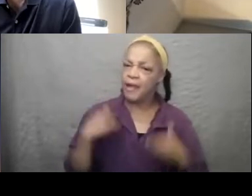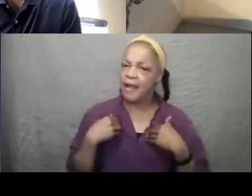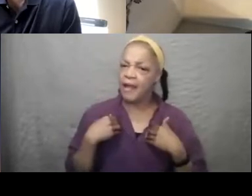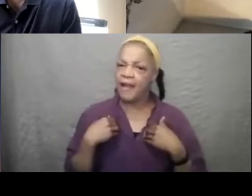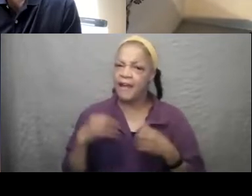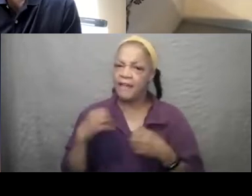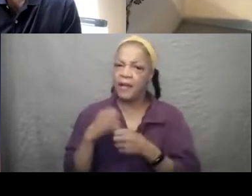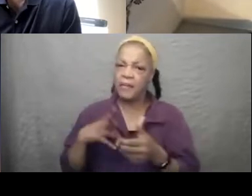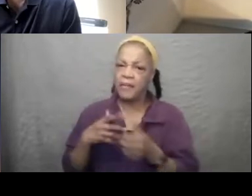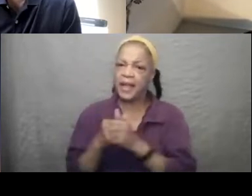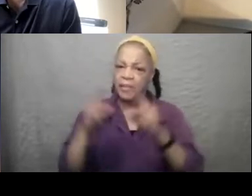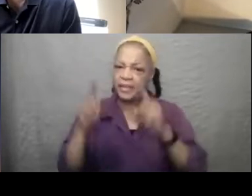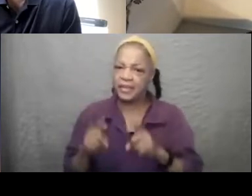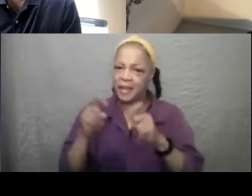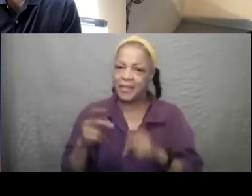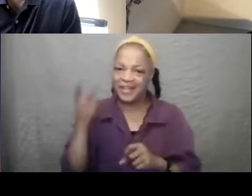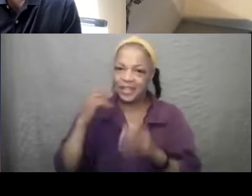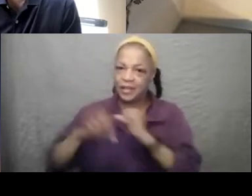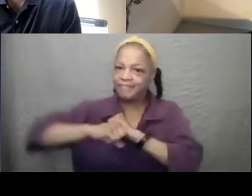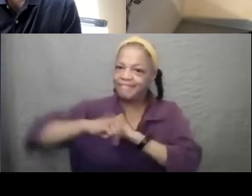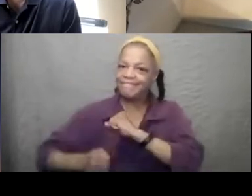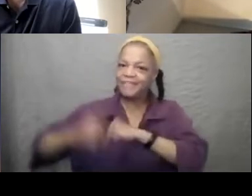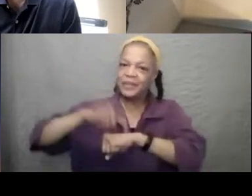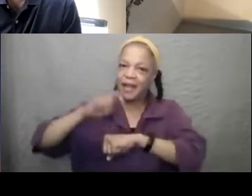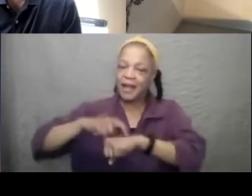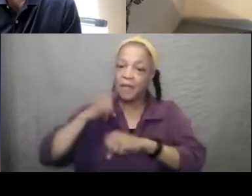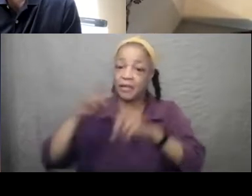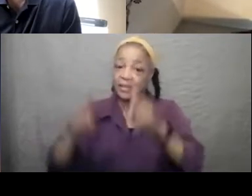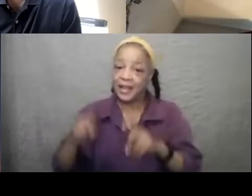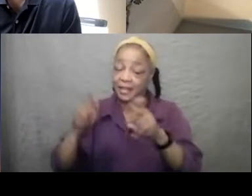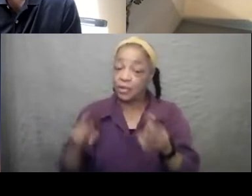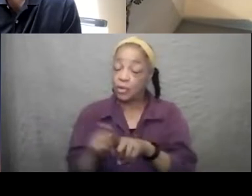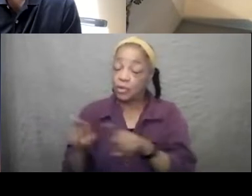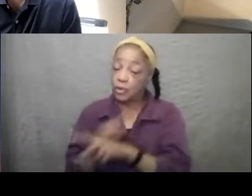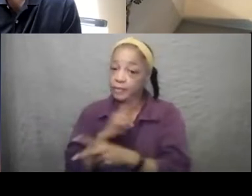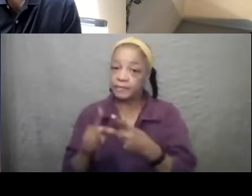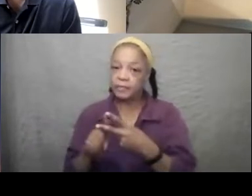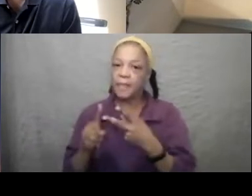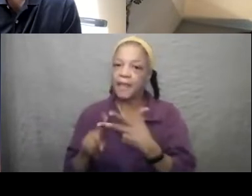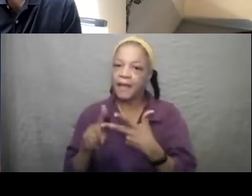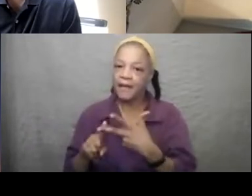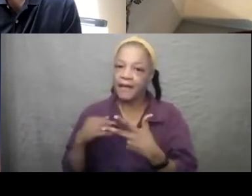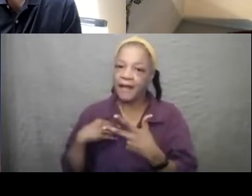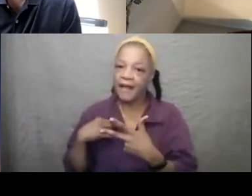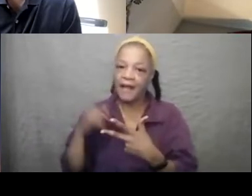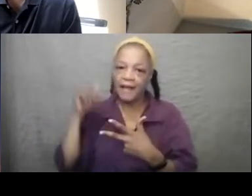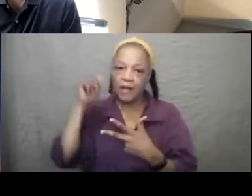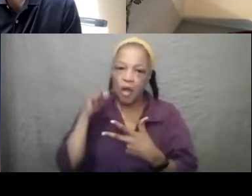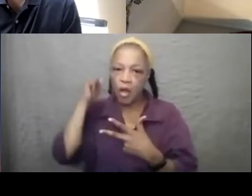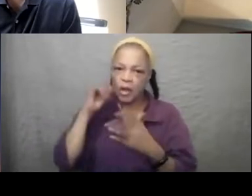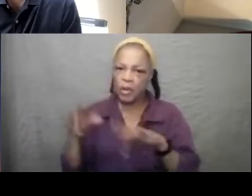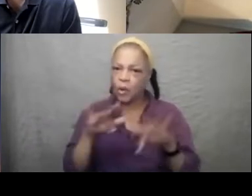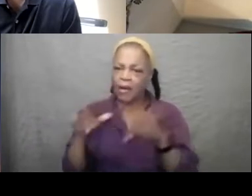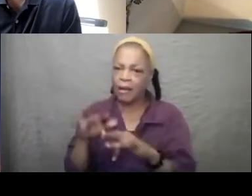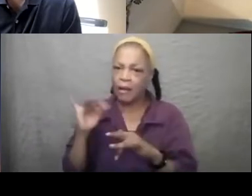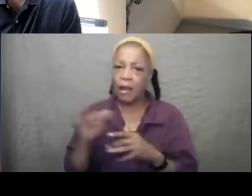exams. I see you get extended time on exams also. And you have audio recording.